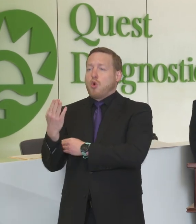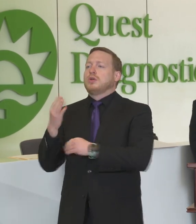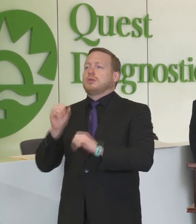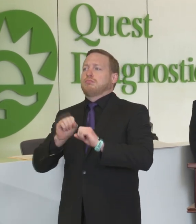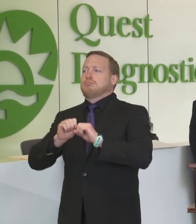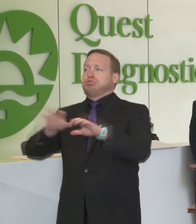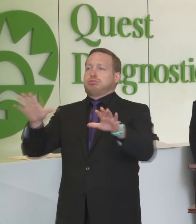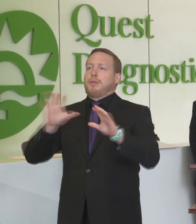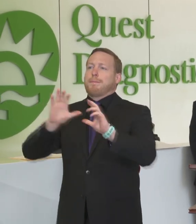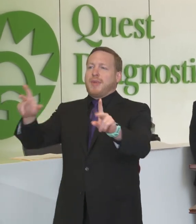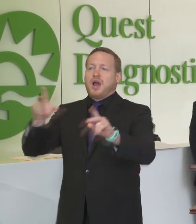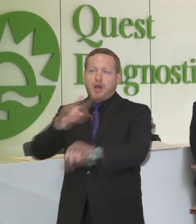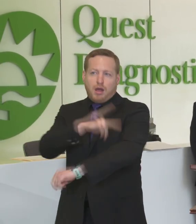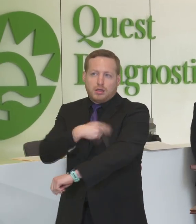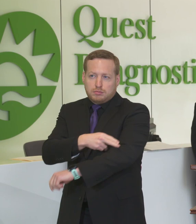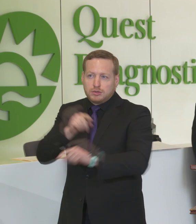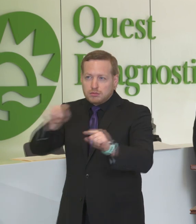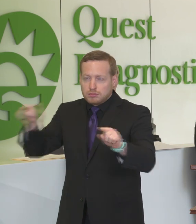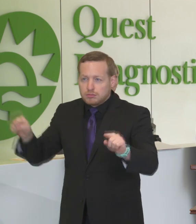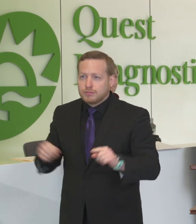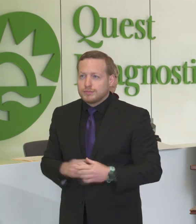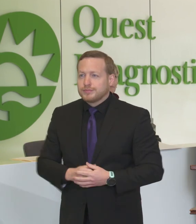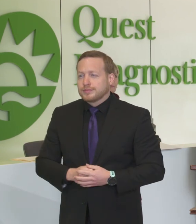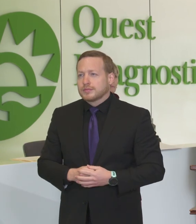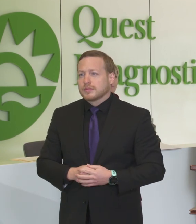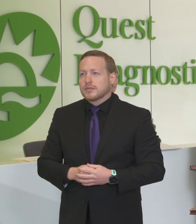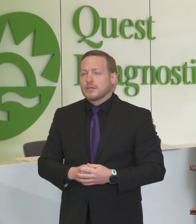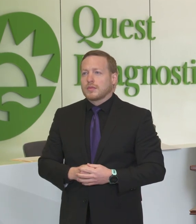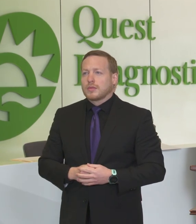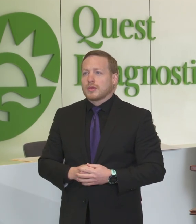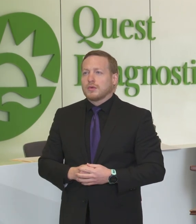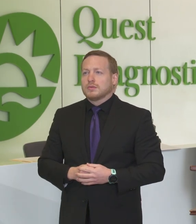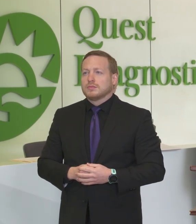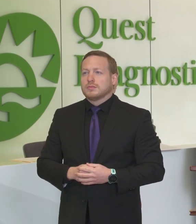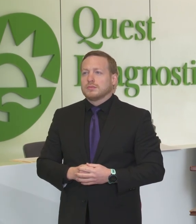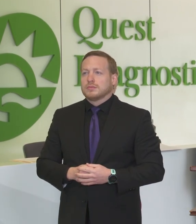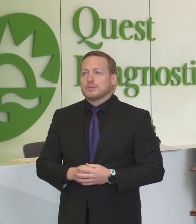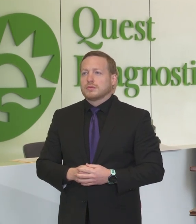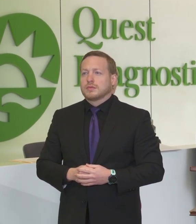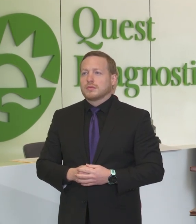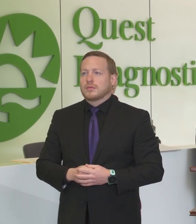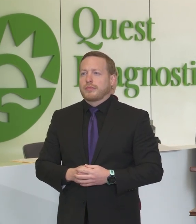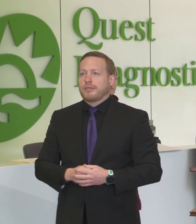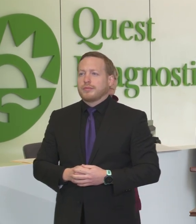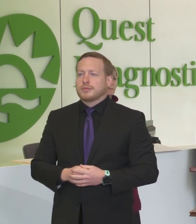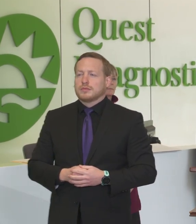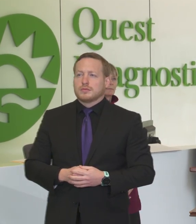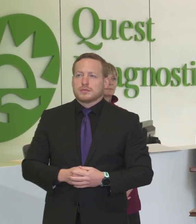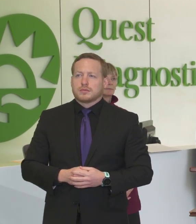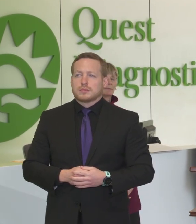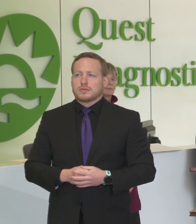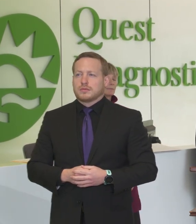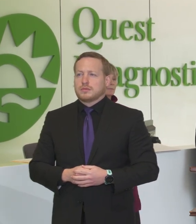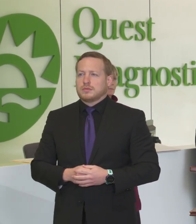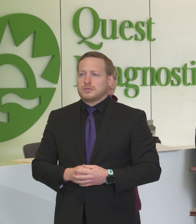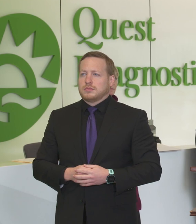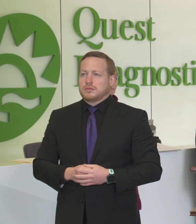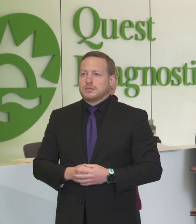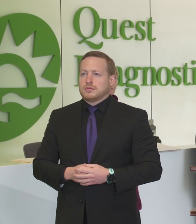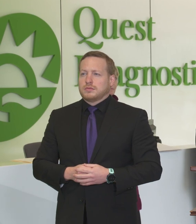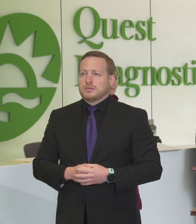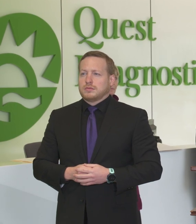in the morning with results. And when we first got into this